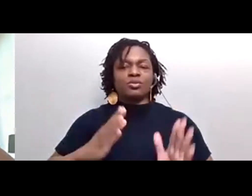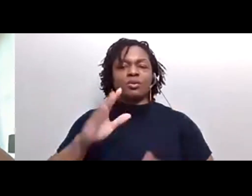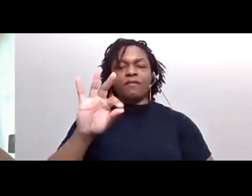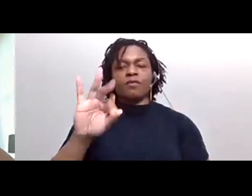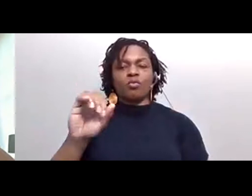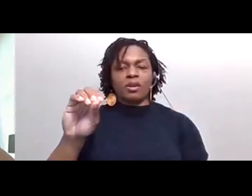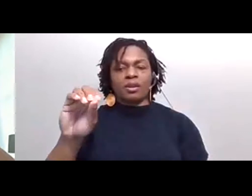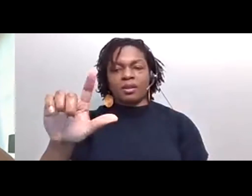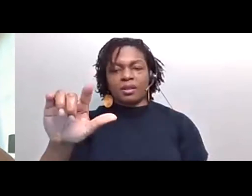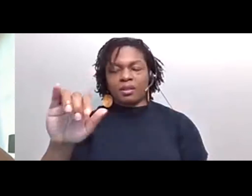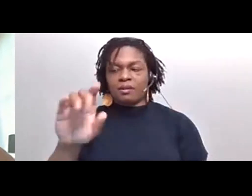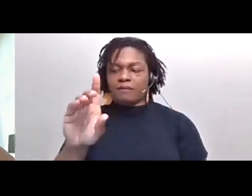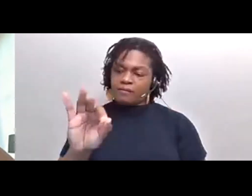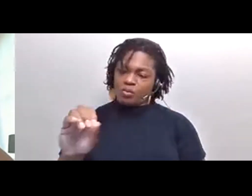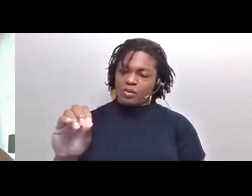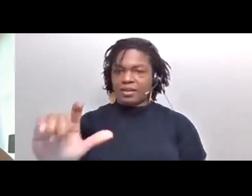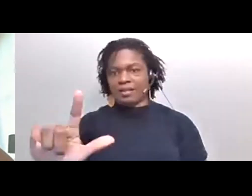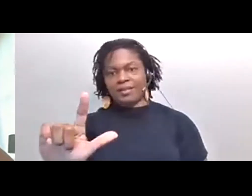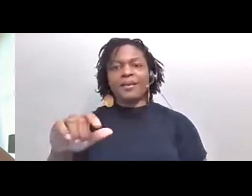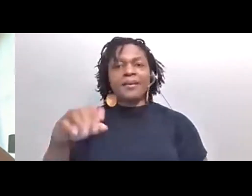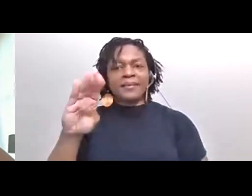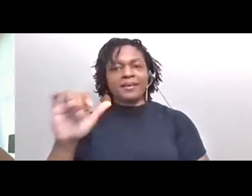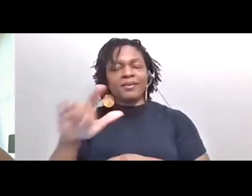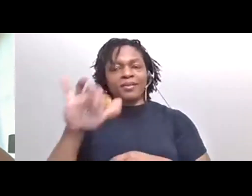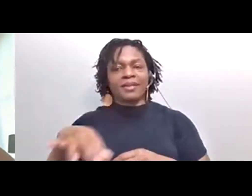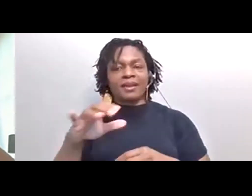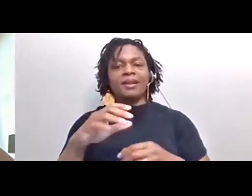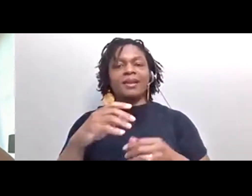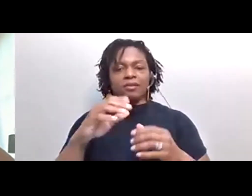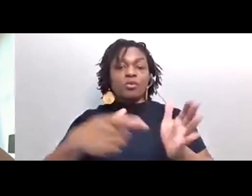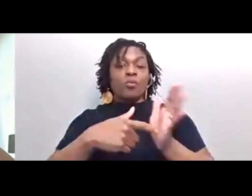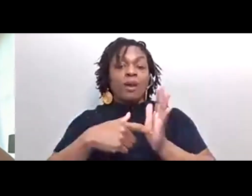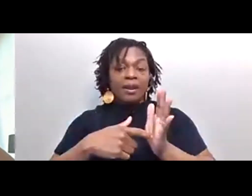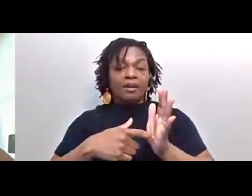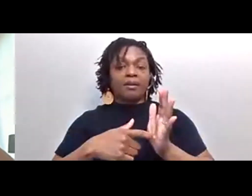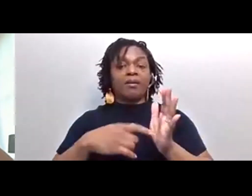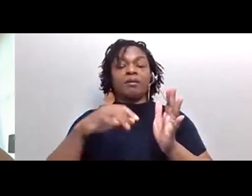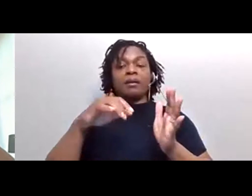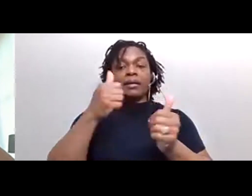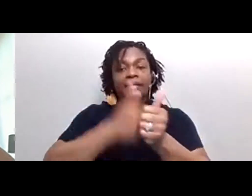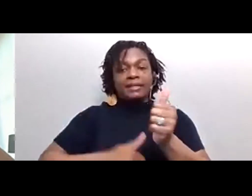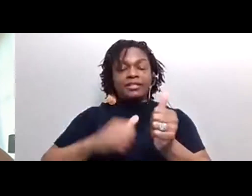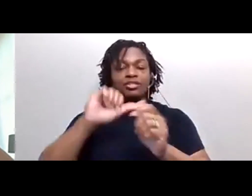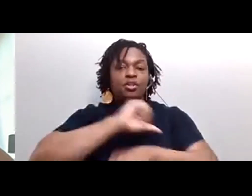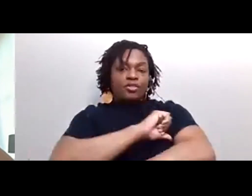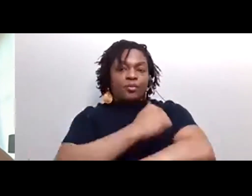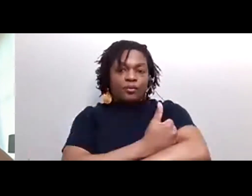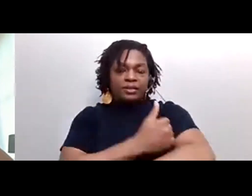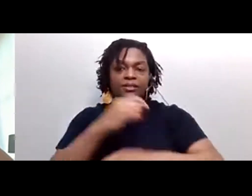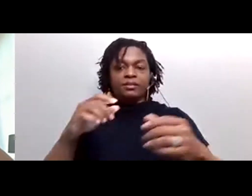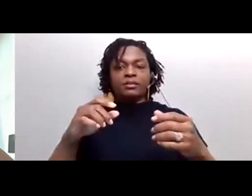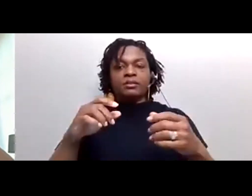86 that requires the governing authority of each public school to develop and adopt